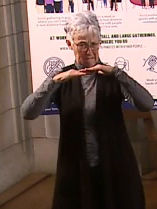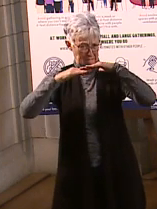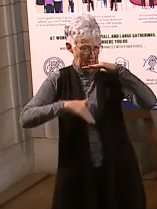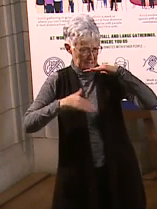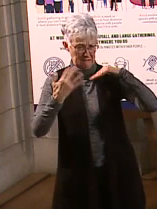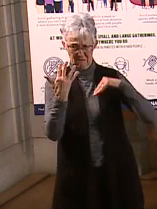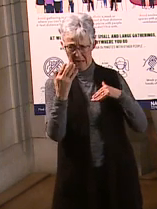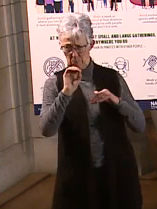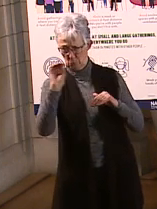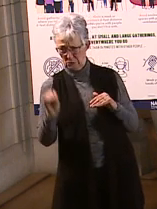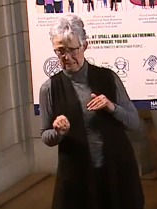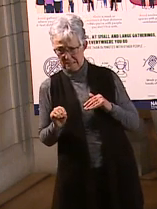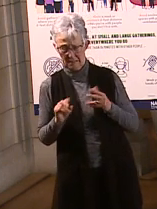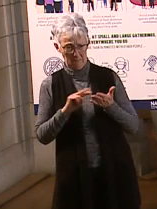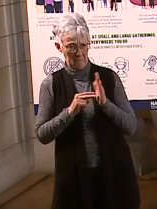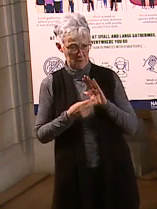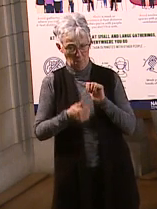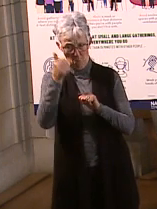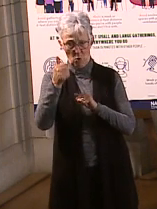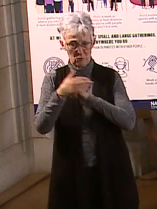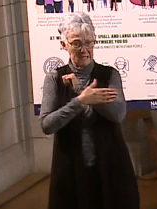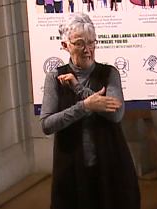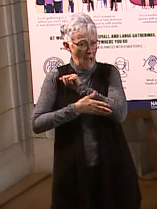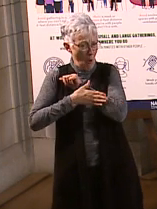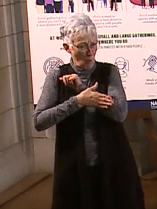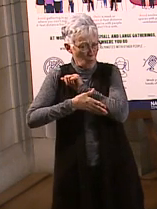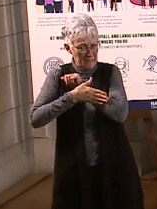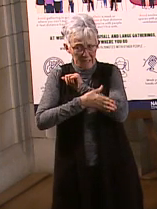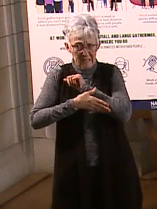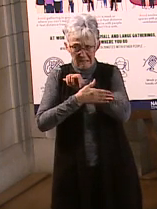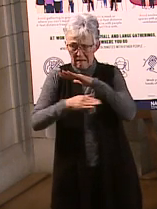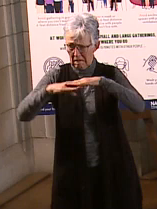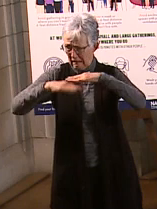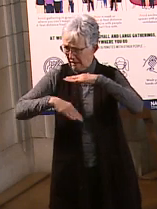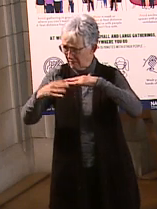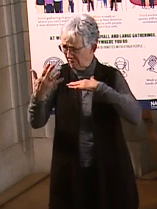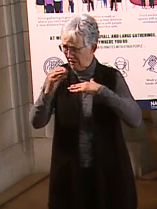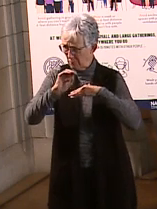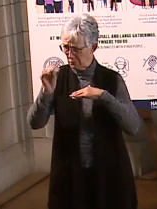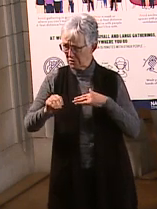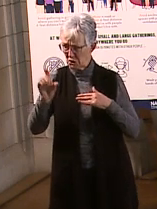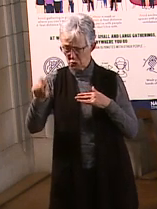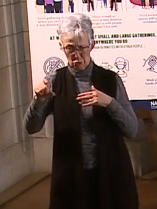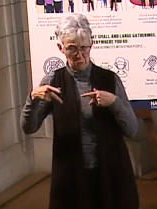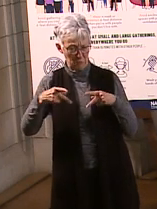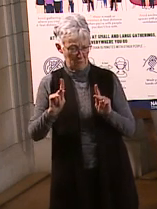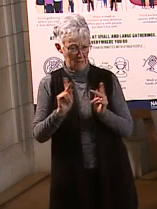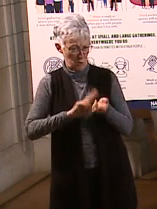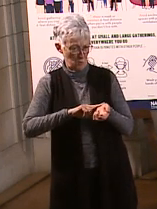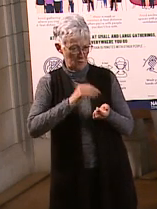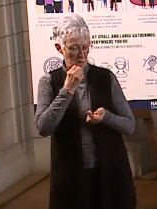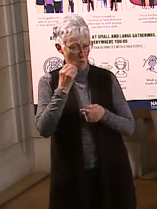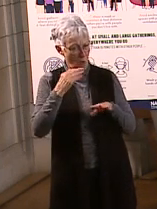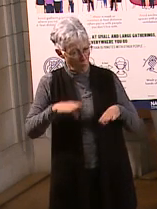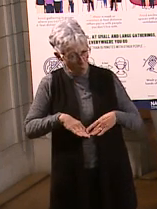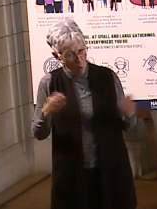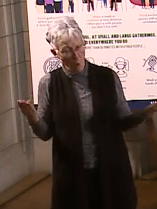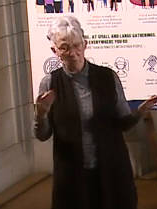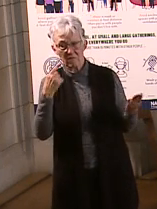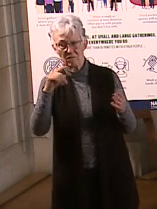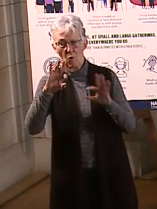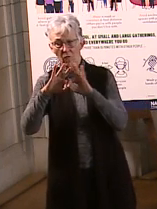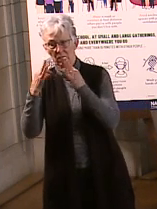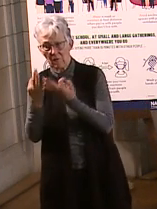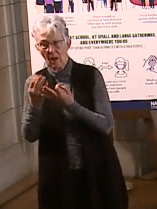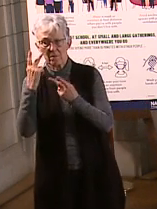our counties should be in that category, which would mean they would be able to start allowing visitations. So we'll definitely take that up.